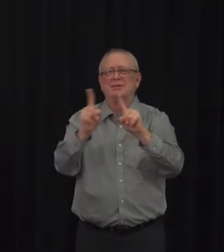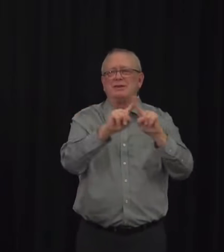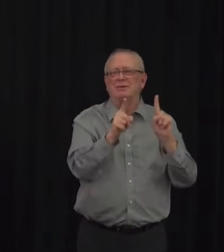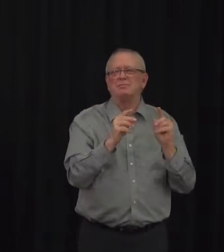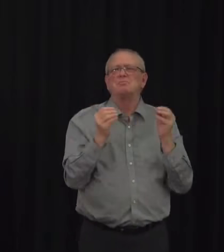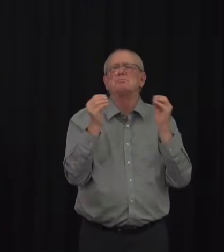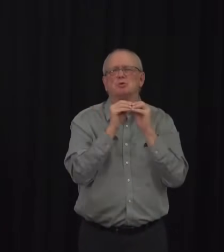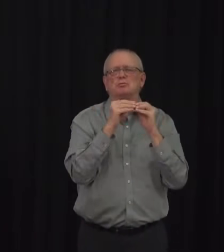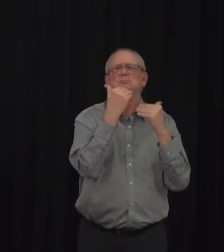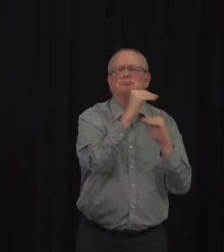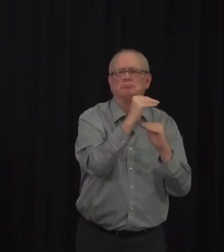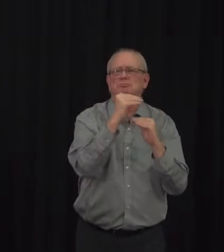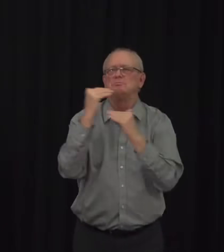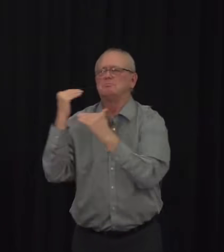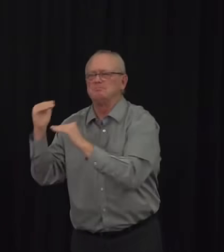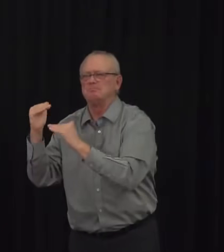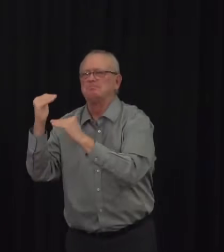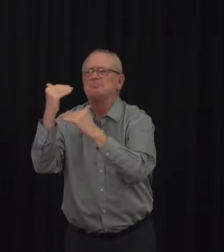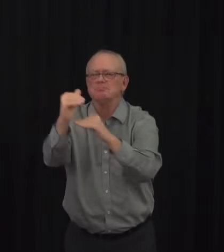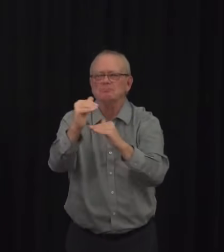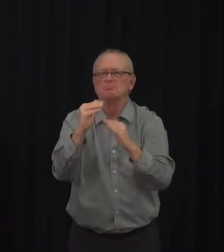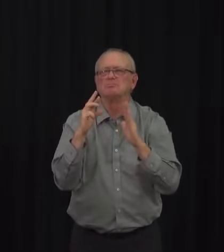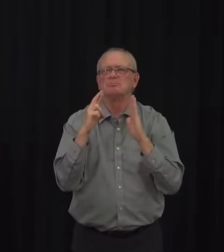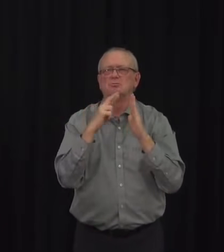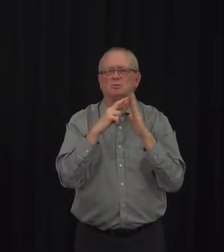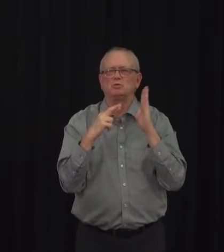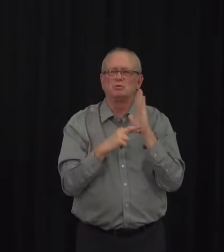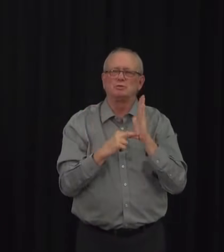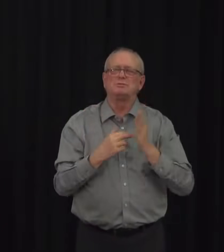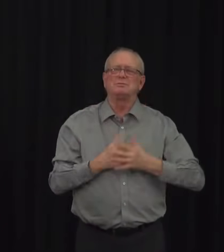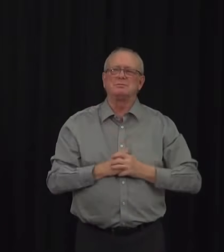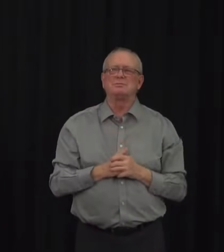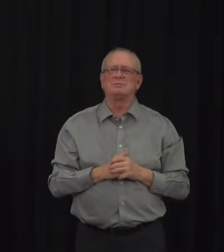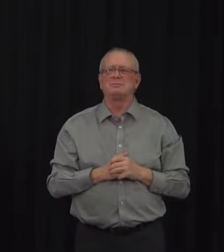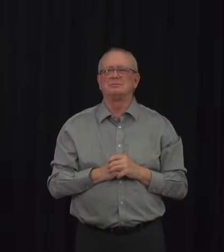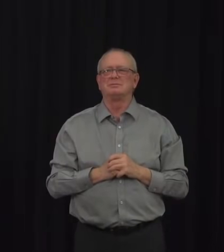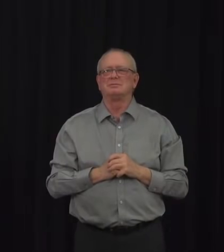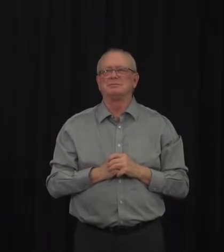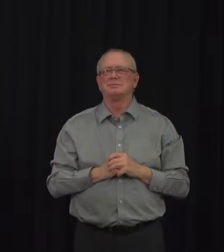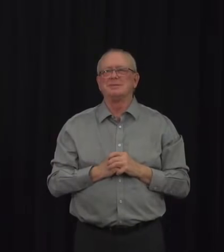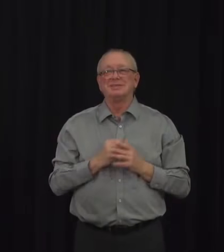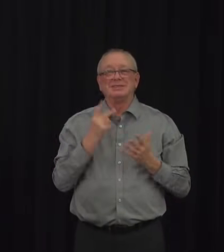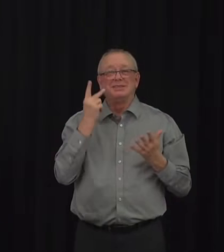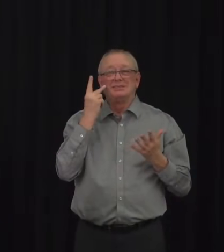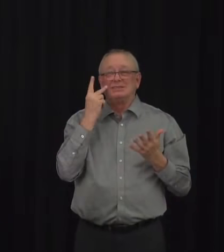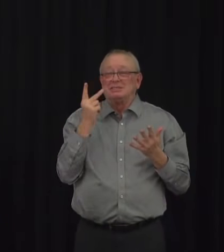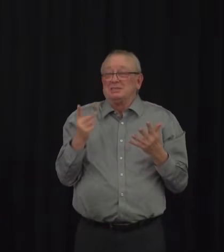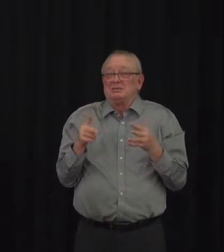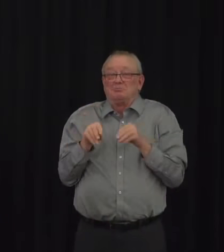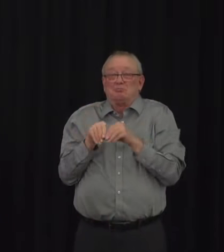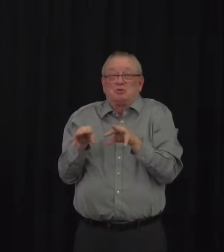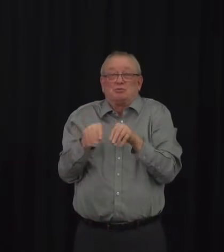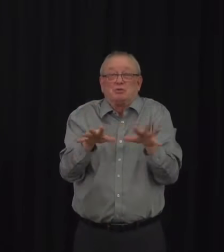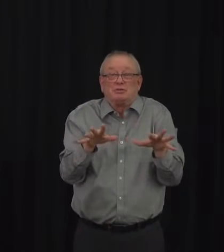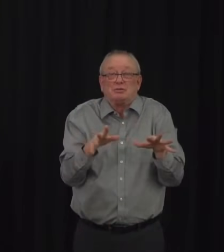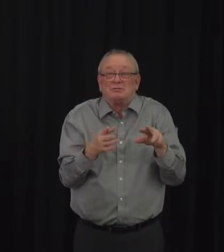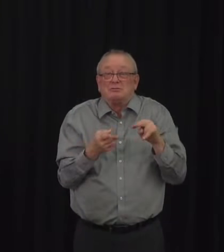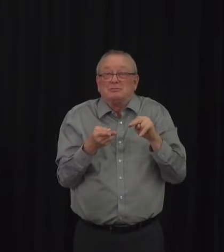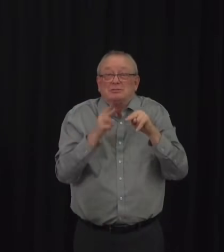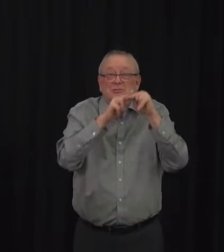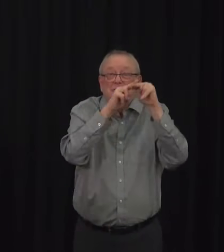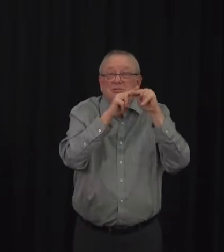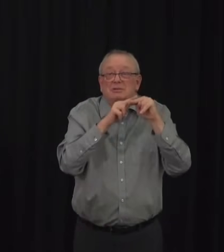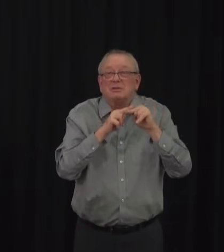locations where we've seen evidence in the province of additional spread. Of course, as I said before, we are looking to see